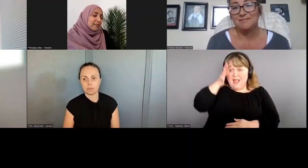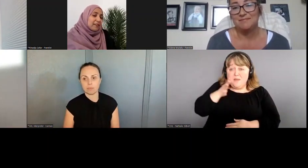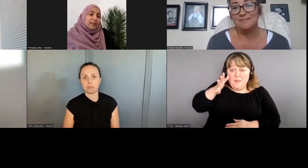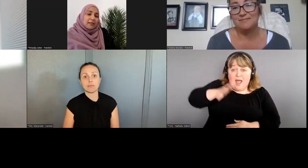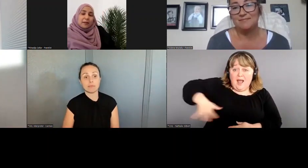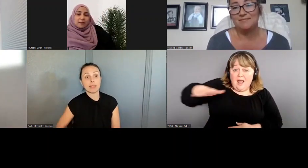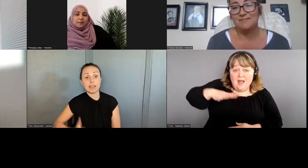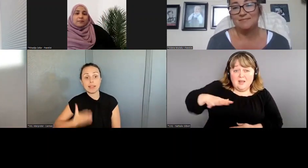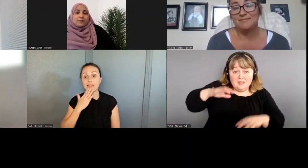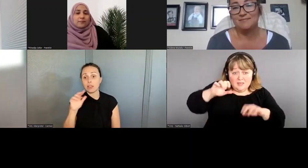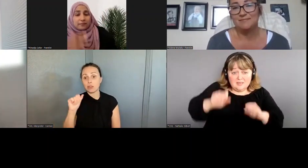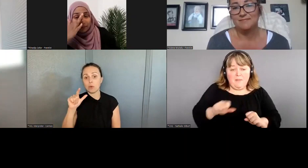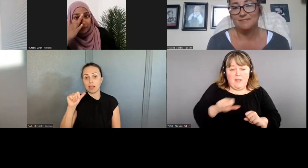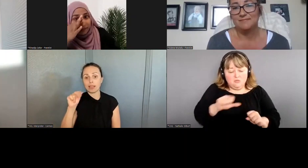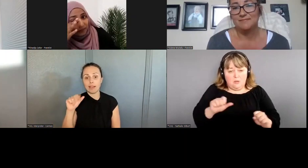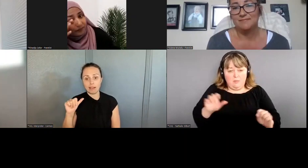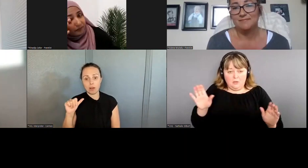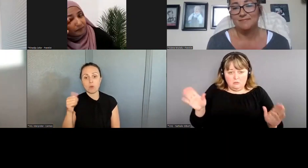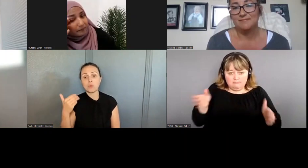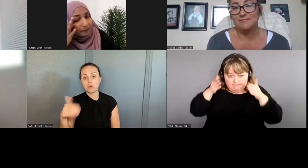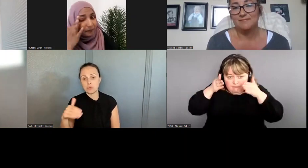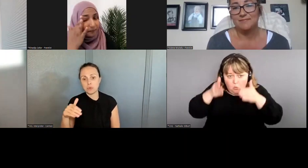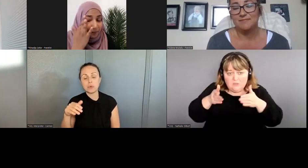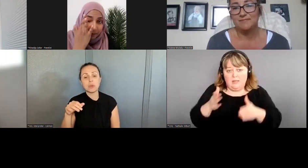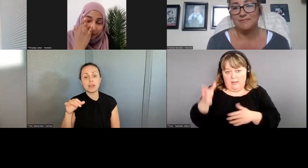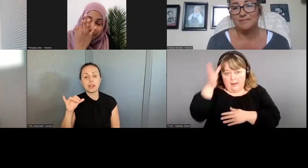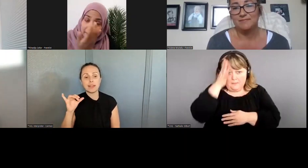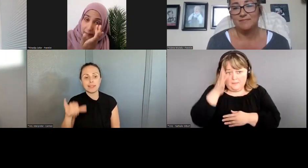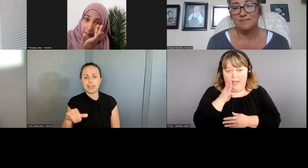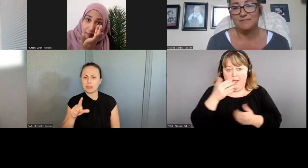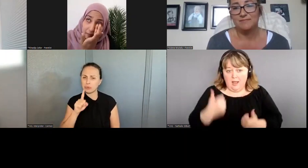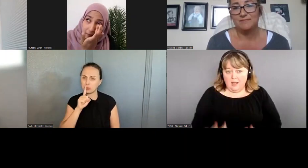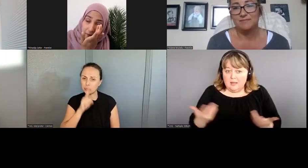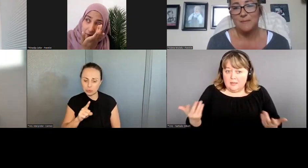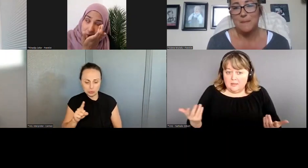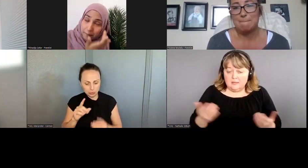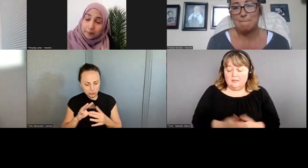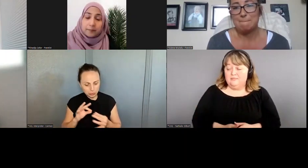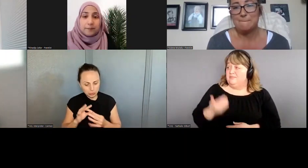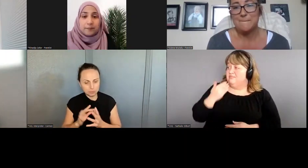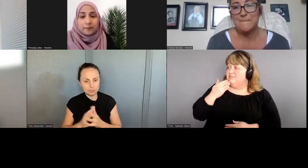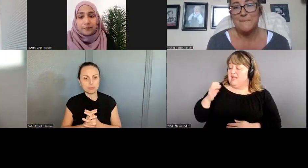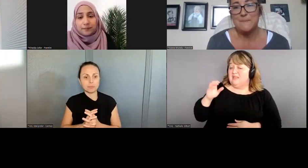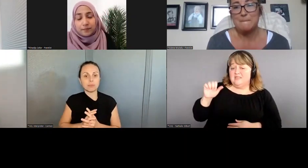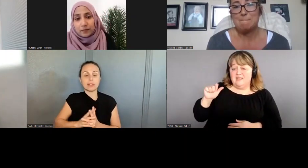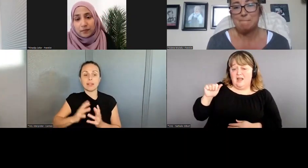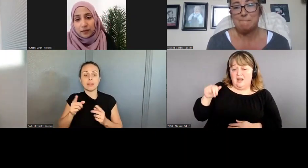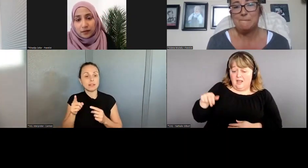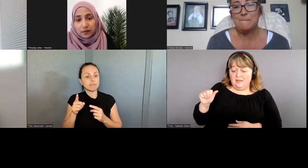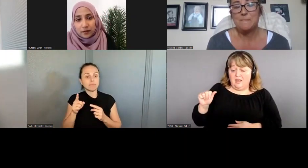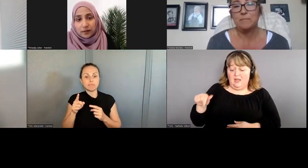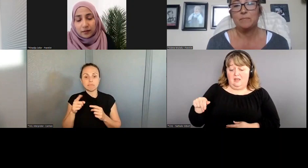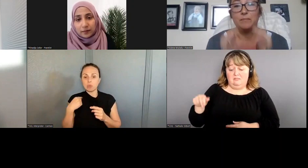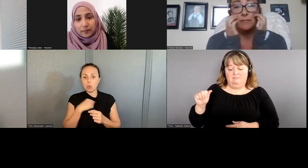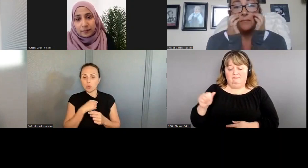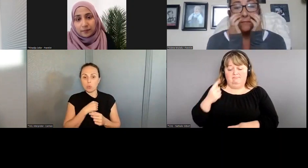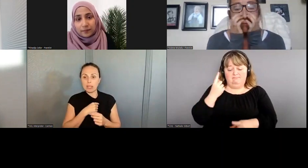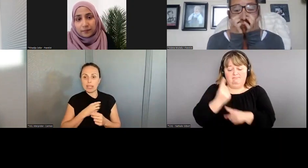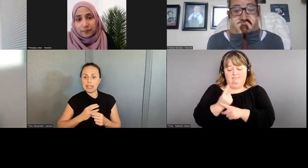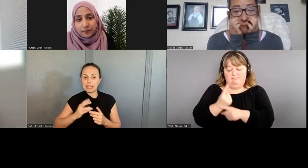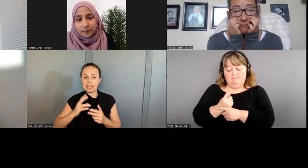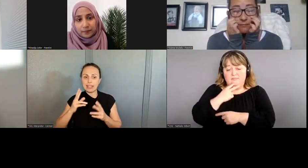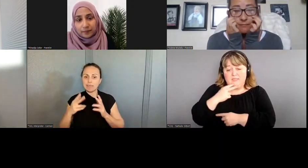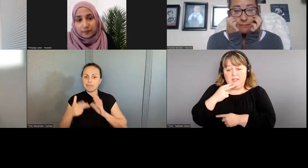Thank you, Alana. Yeah, it is so true. We find ourselves as